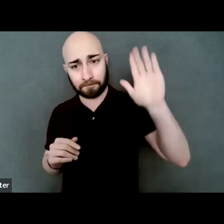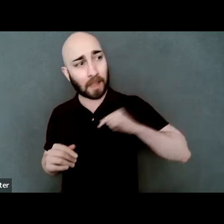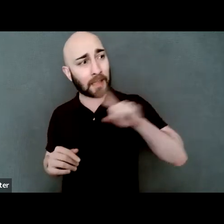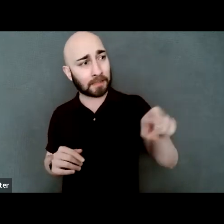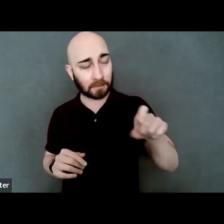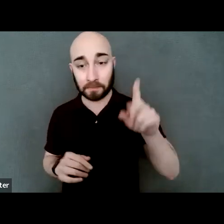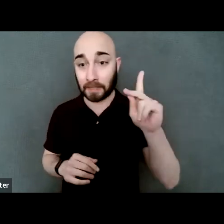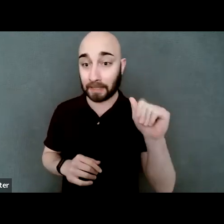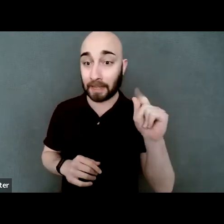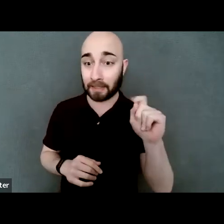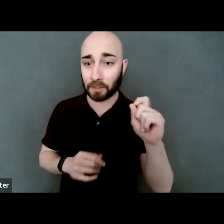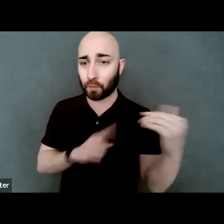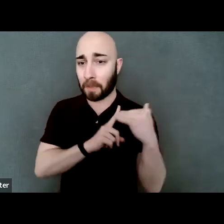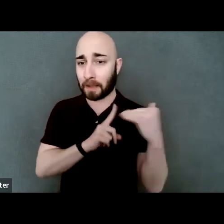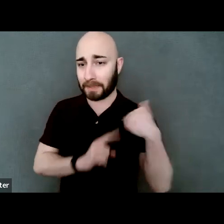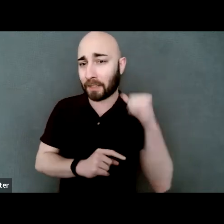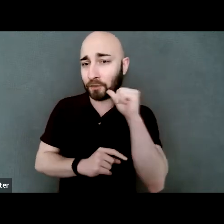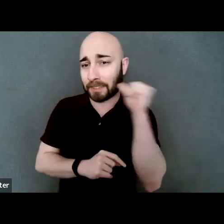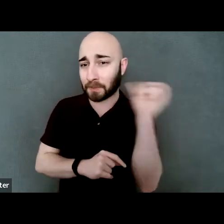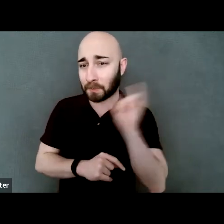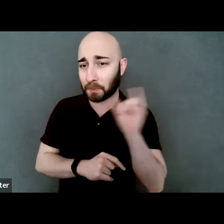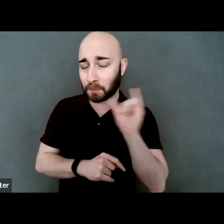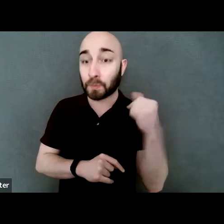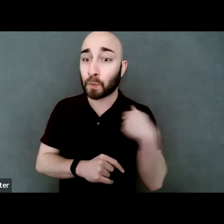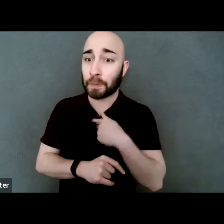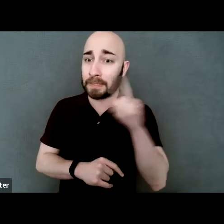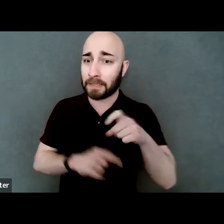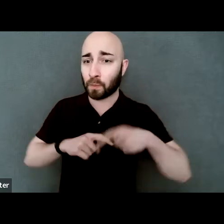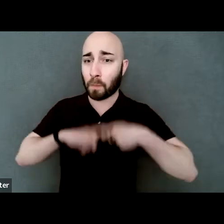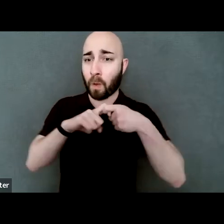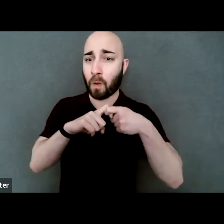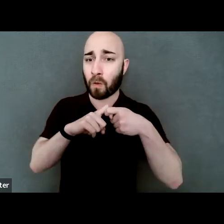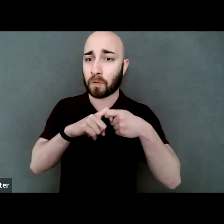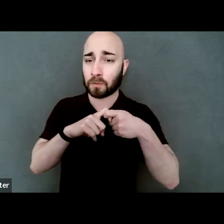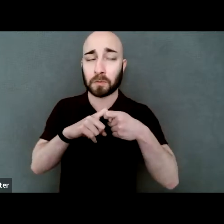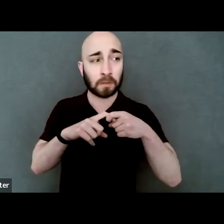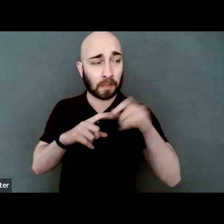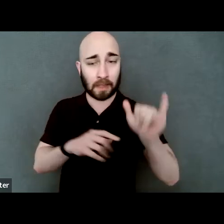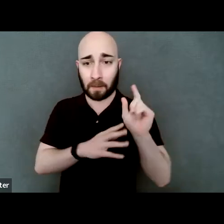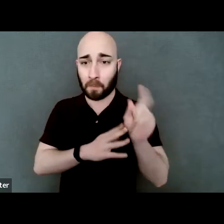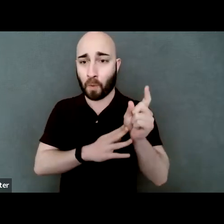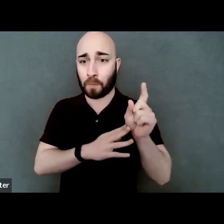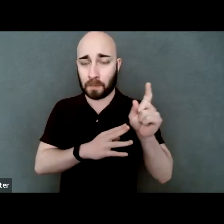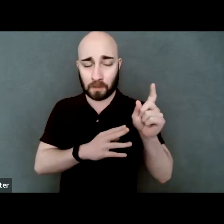as I was talking to her about this yesterday, we needed to pause because at that moment in time, we